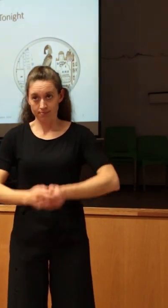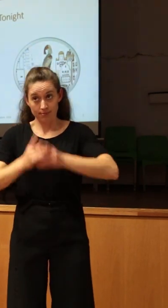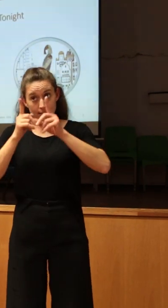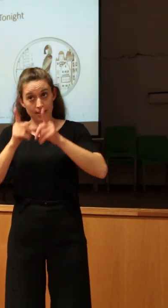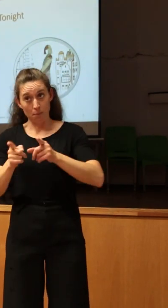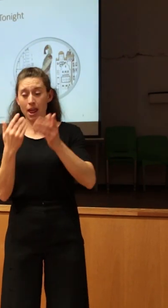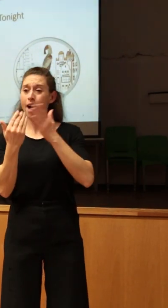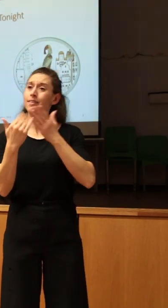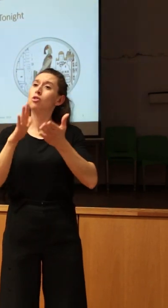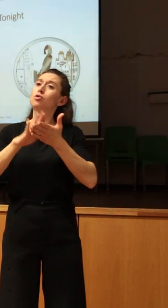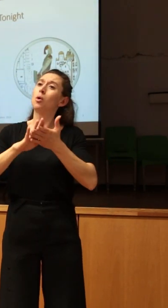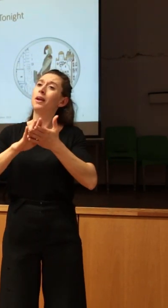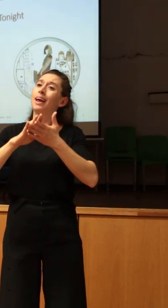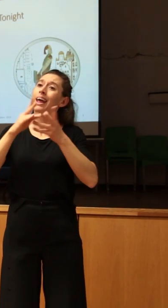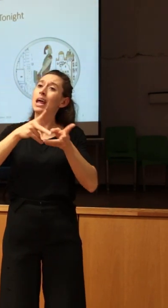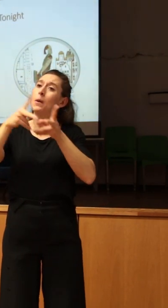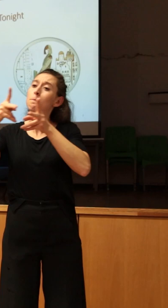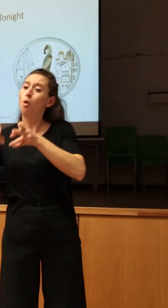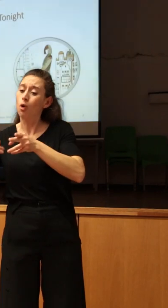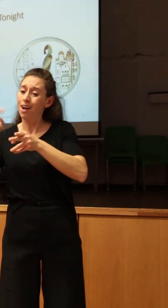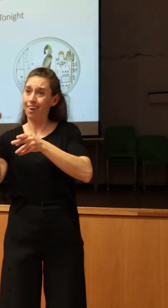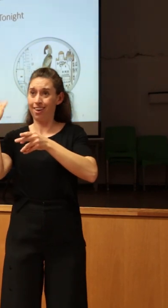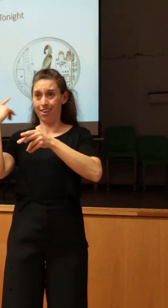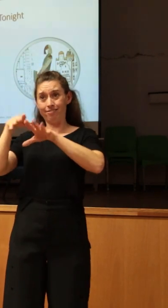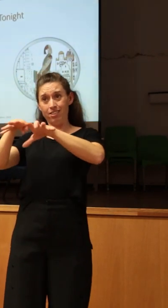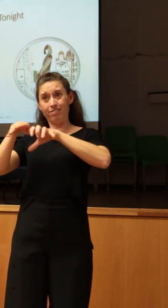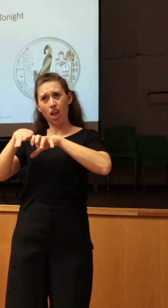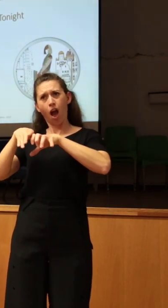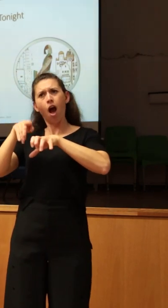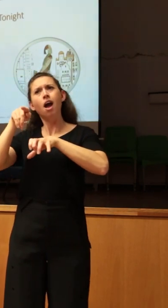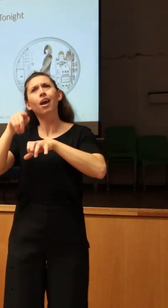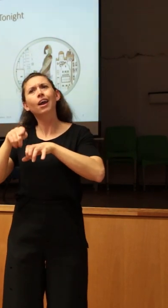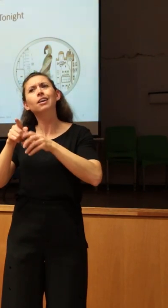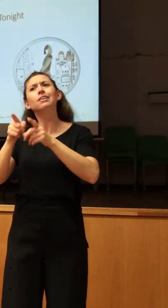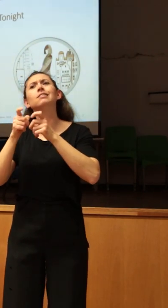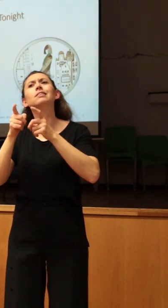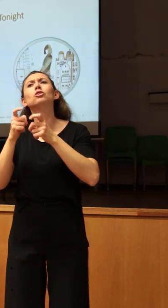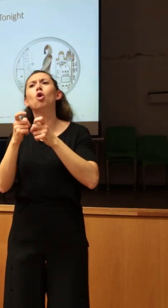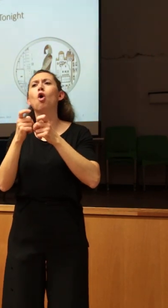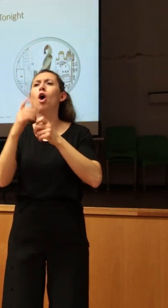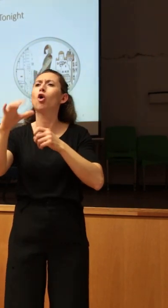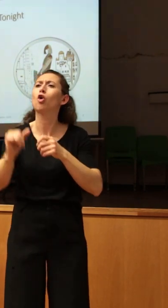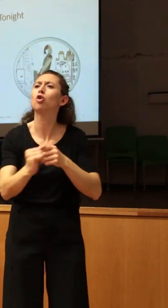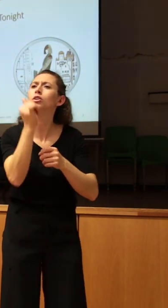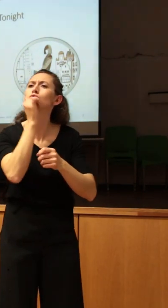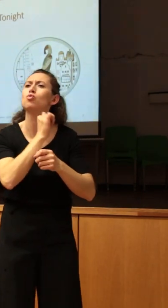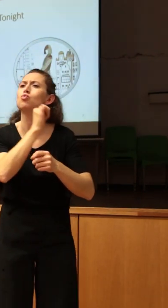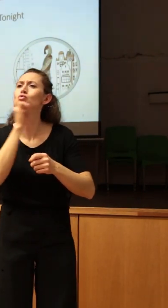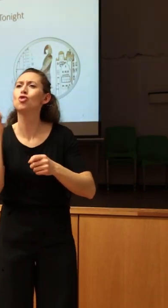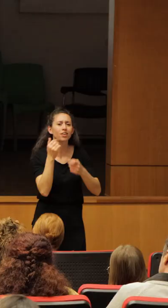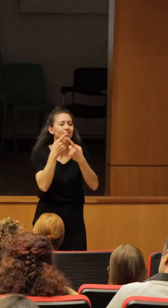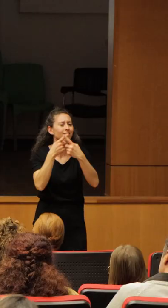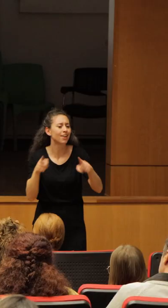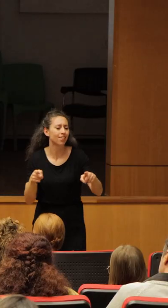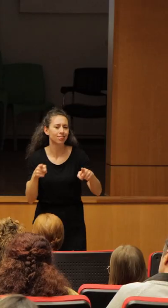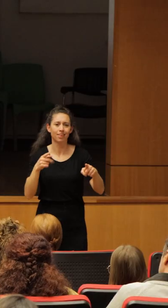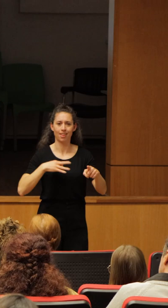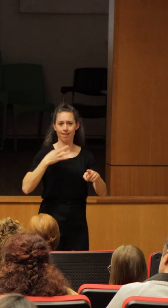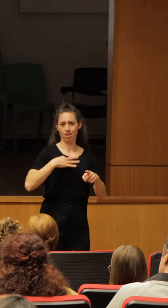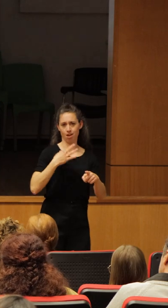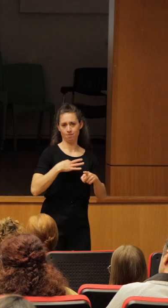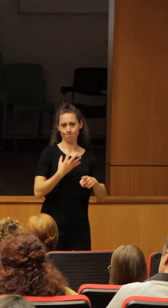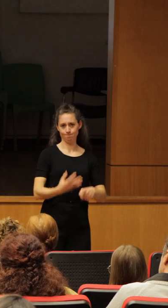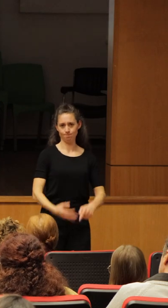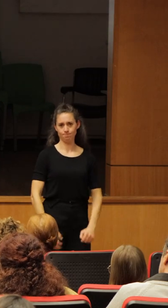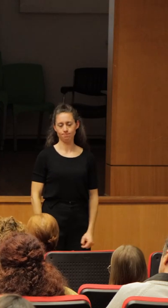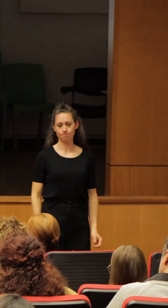cómo el tiempo en el que le tocó vivir lo forzó a él a encontrar soluciones no lineales para la vida. And there was a lot